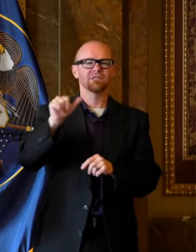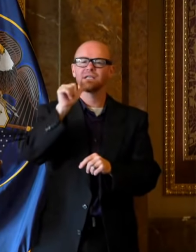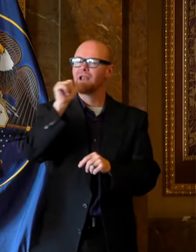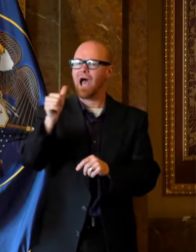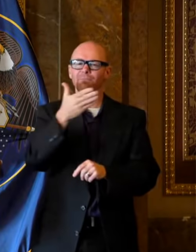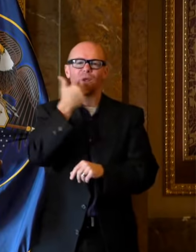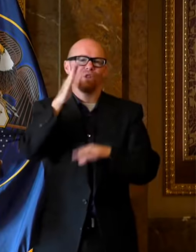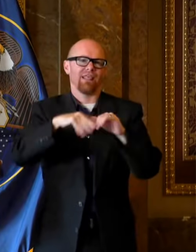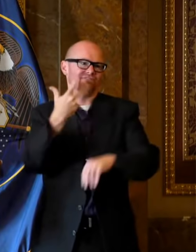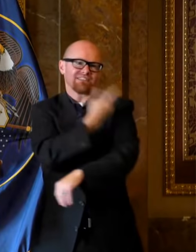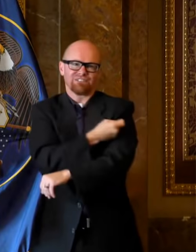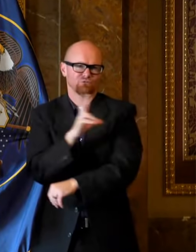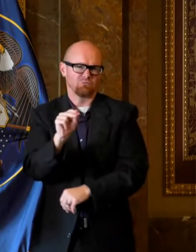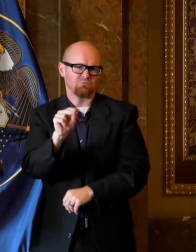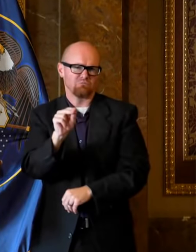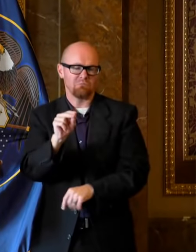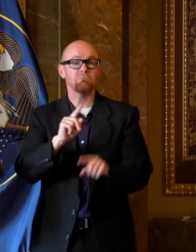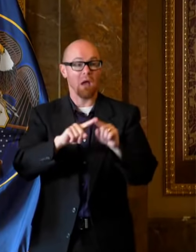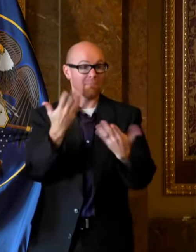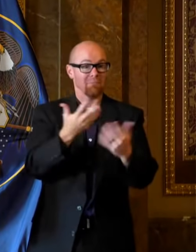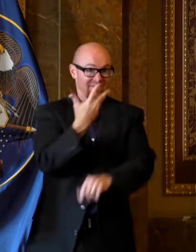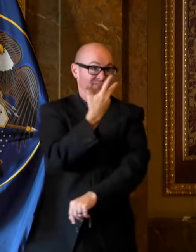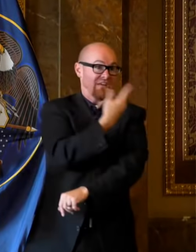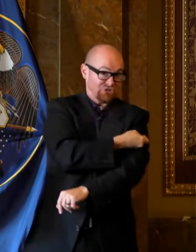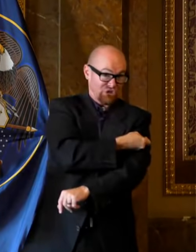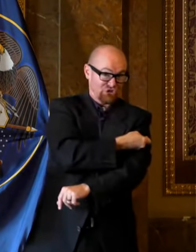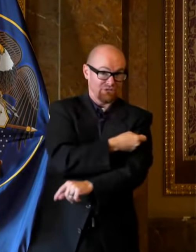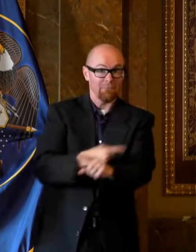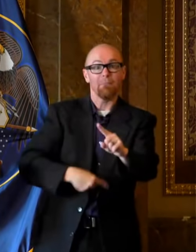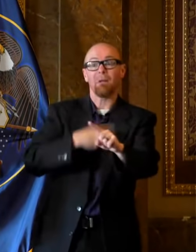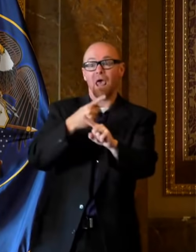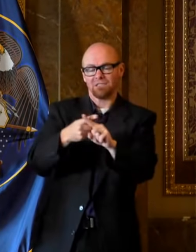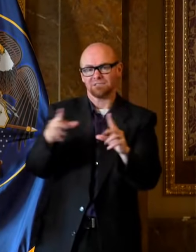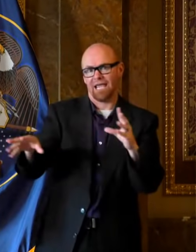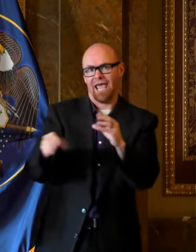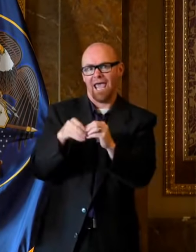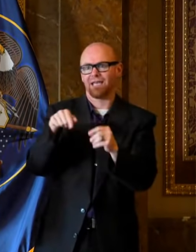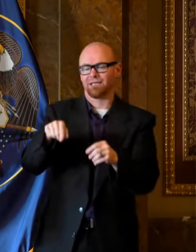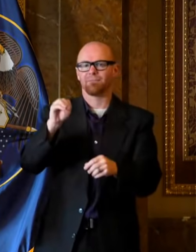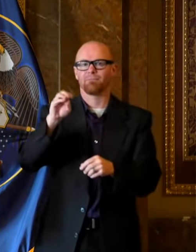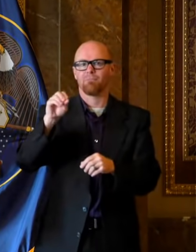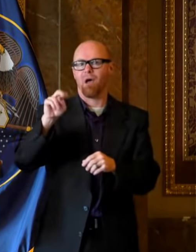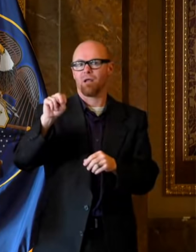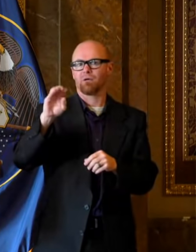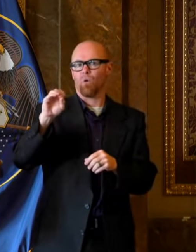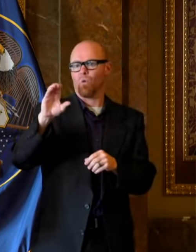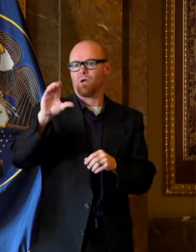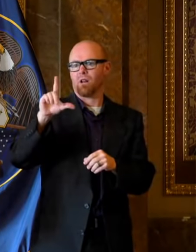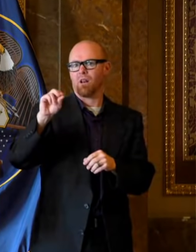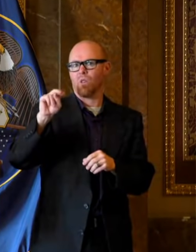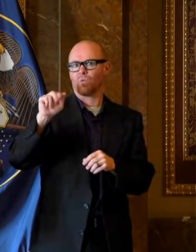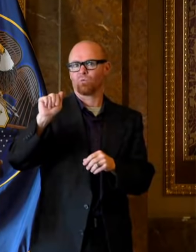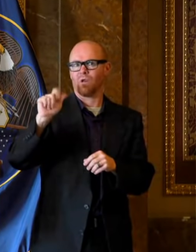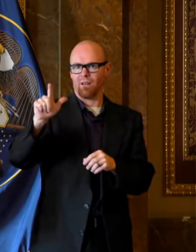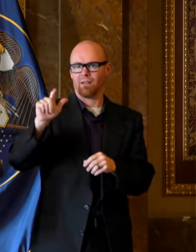the vaccinations alone right now they aren't going to get us through this immediate momentous surge